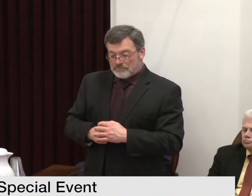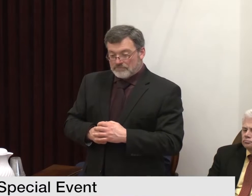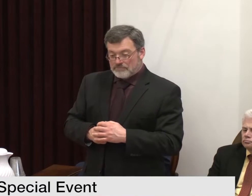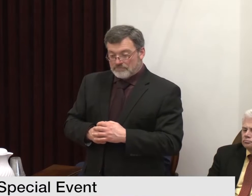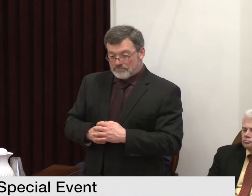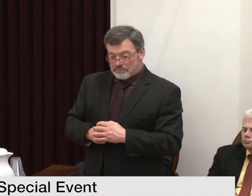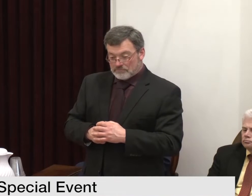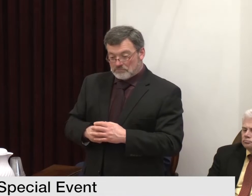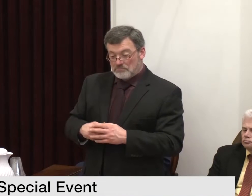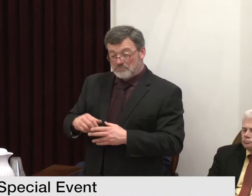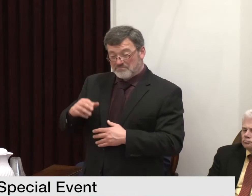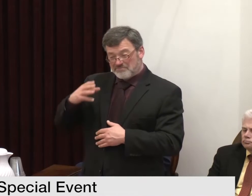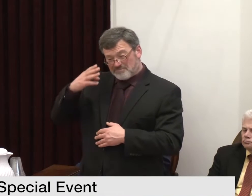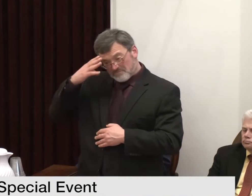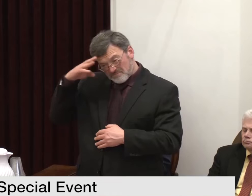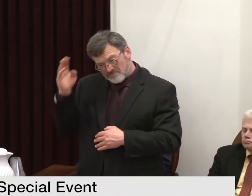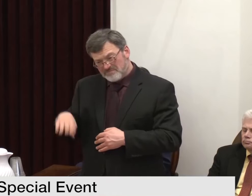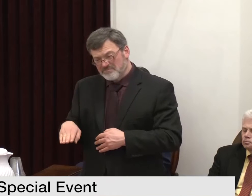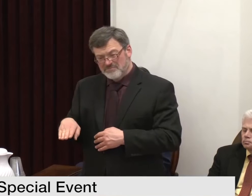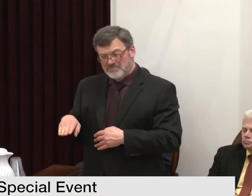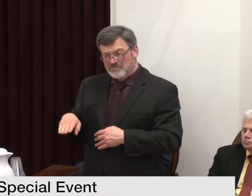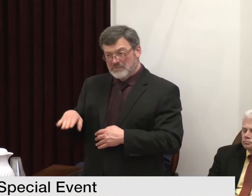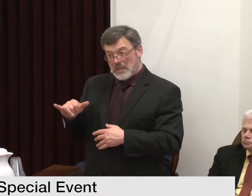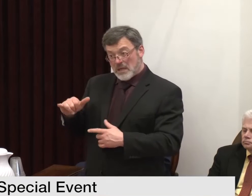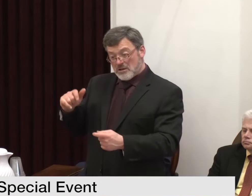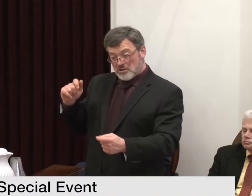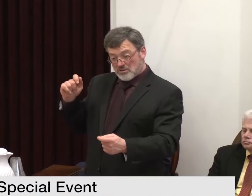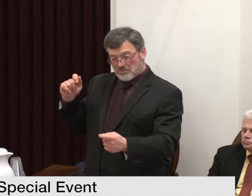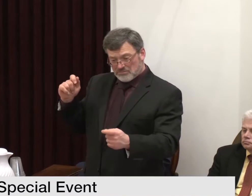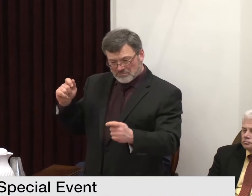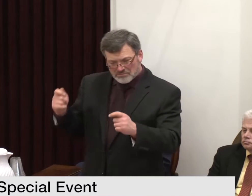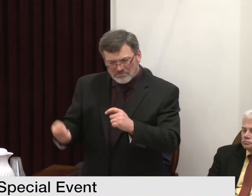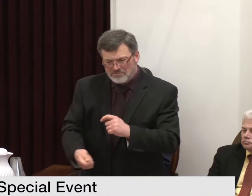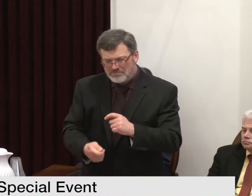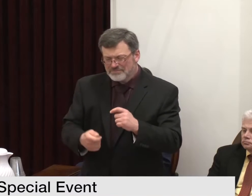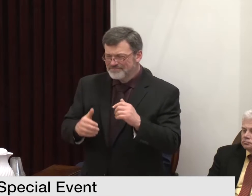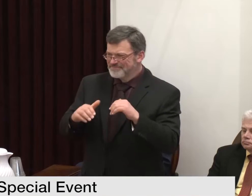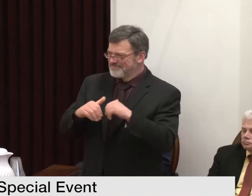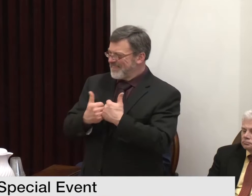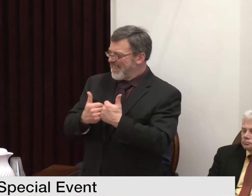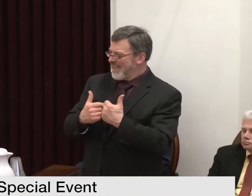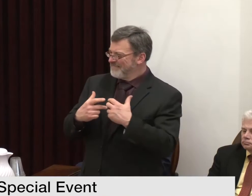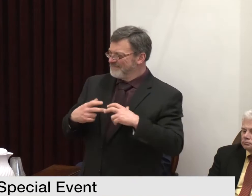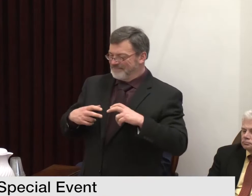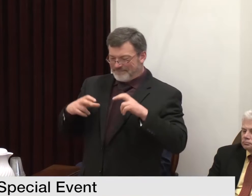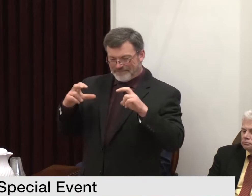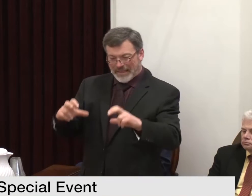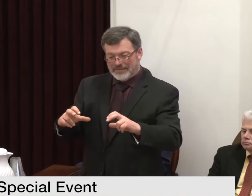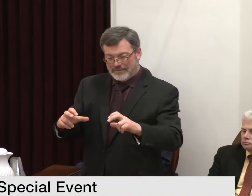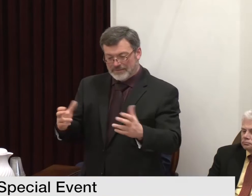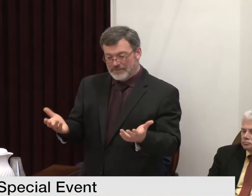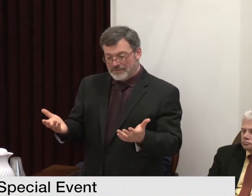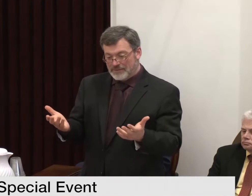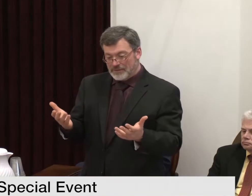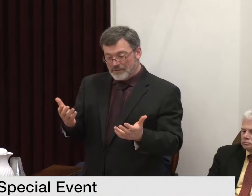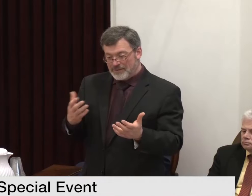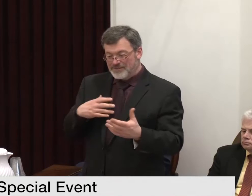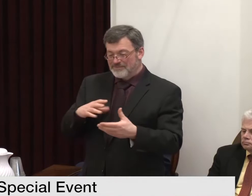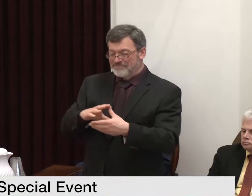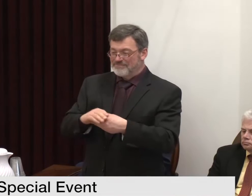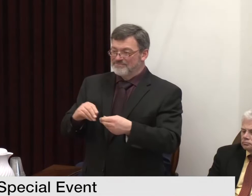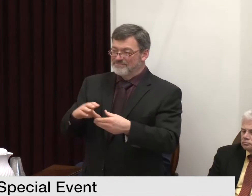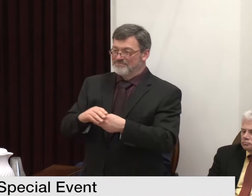Without real change to jumpstart reinvestment, we'll continue to see talented young professionals decline